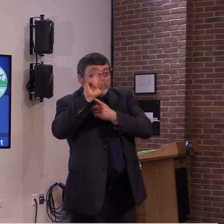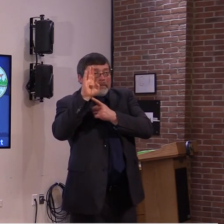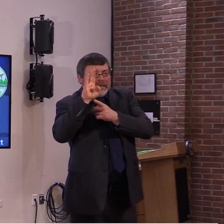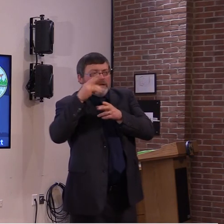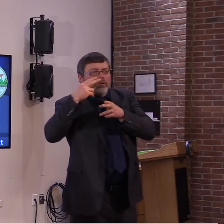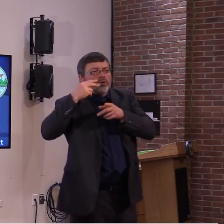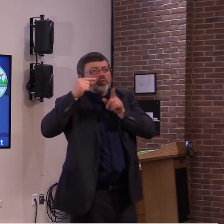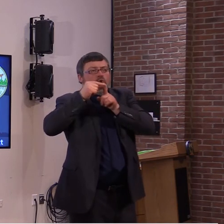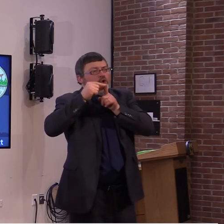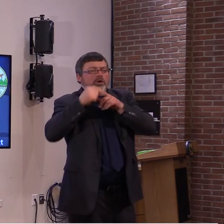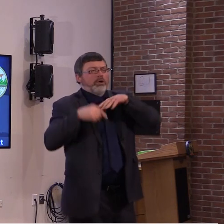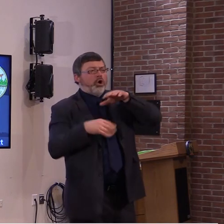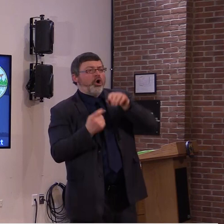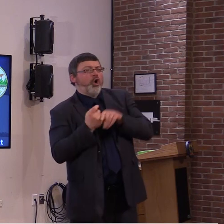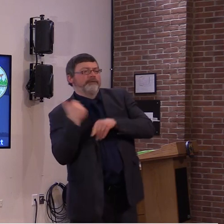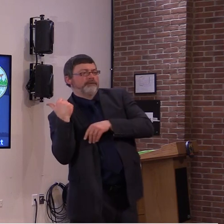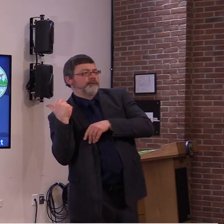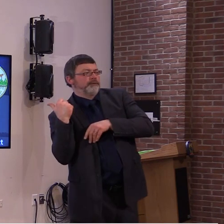So. Oh, I see. Okay.